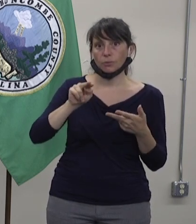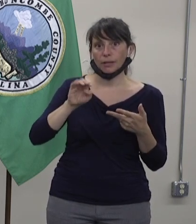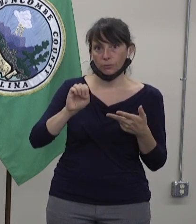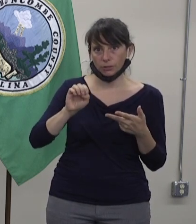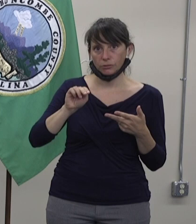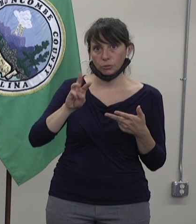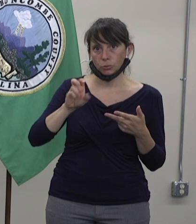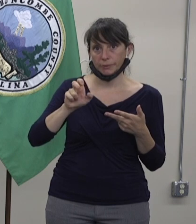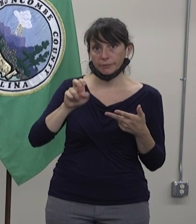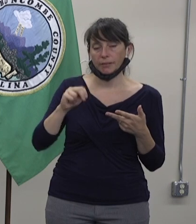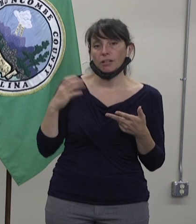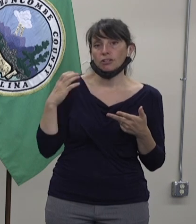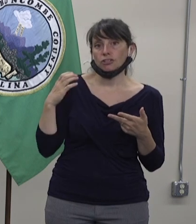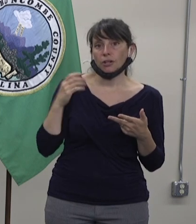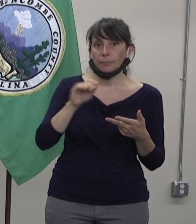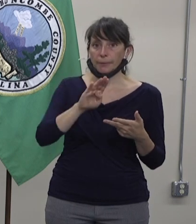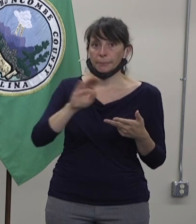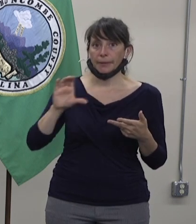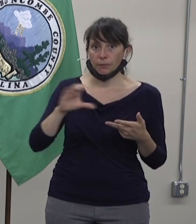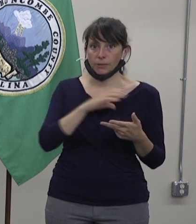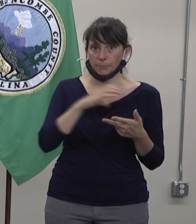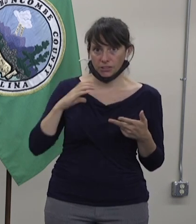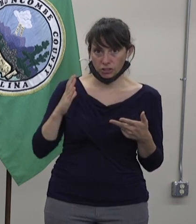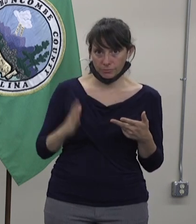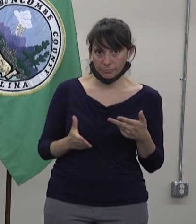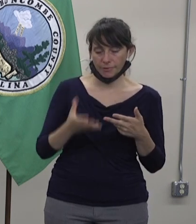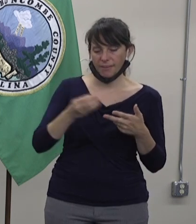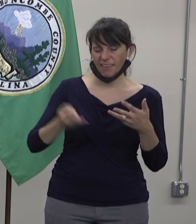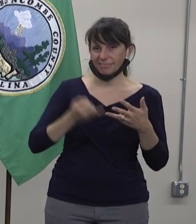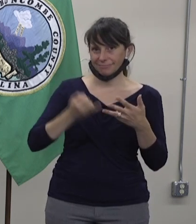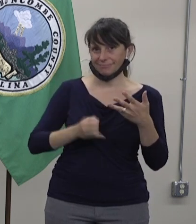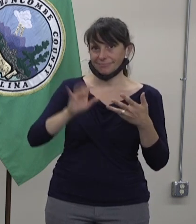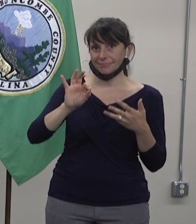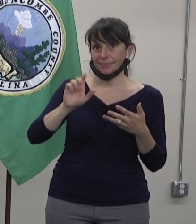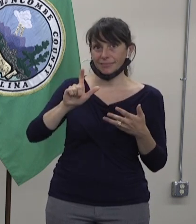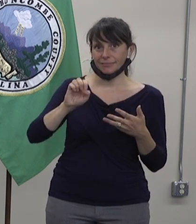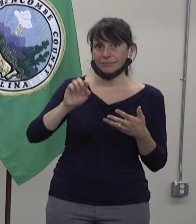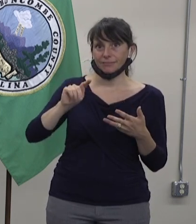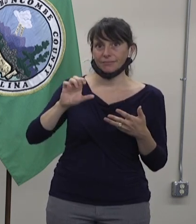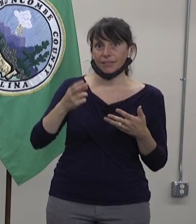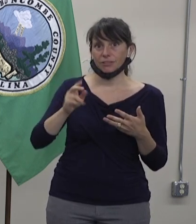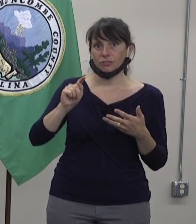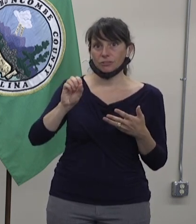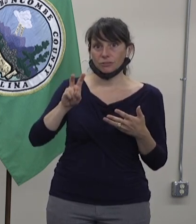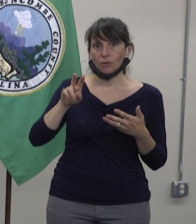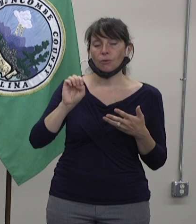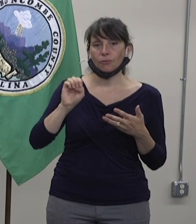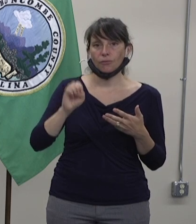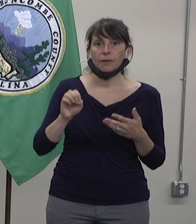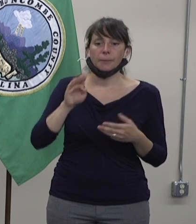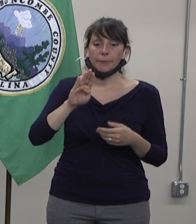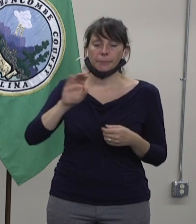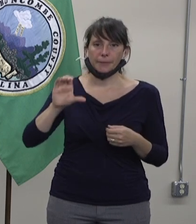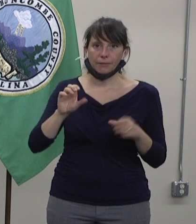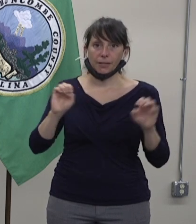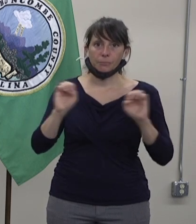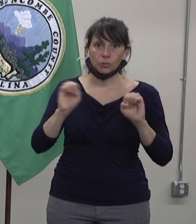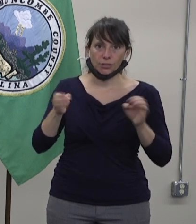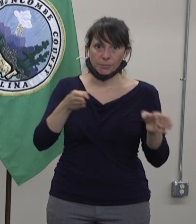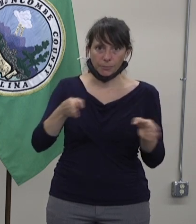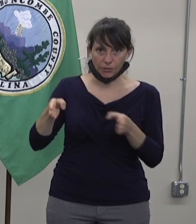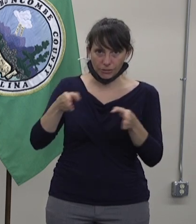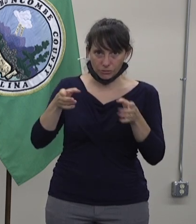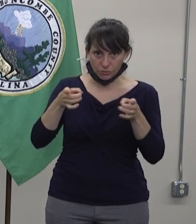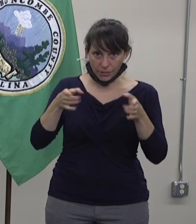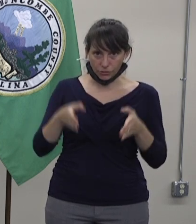of Commissioners, and Fletcher Tove, Buncombe County Public Health Preparedness Director. And we will get started with an